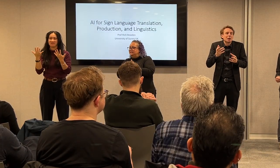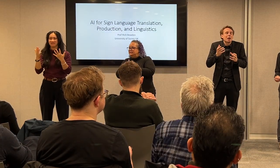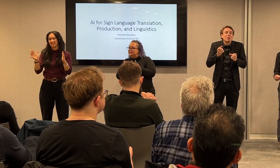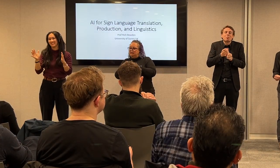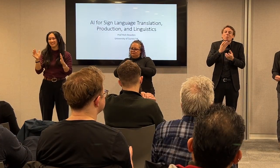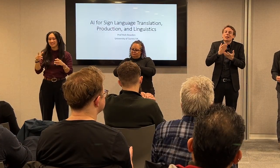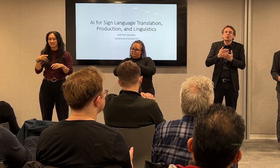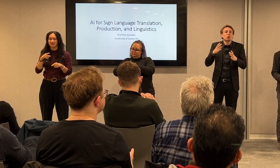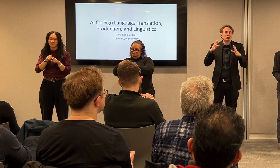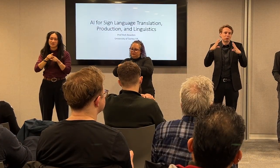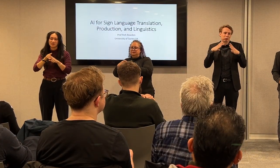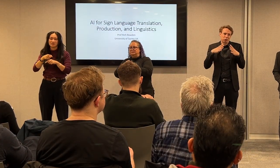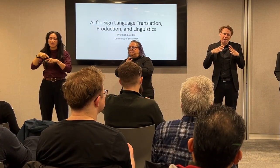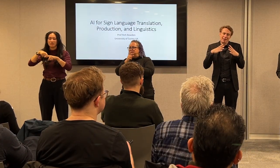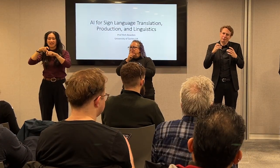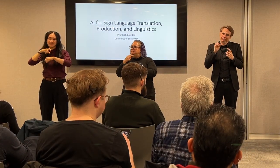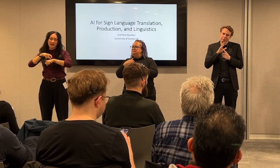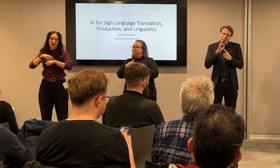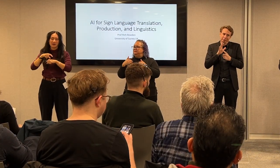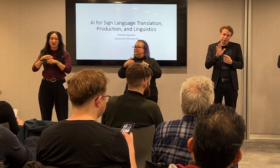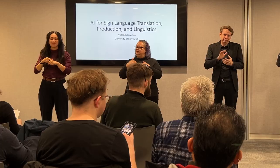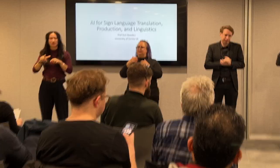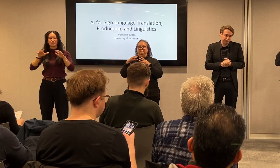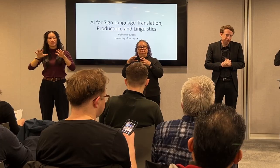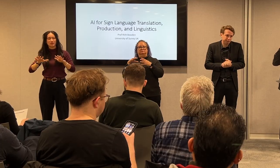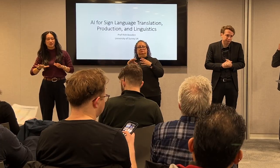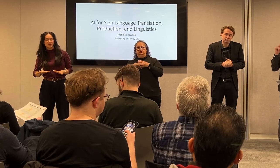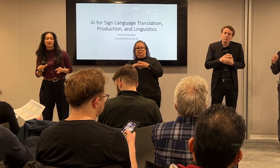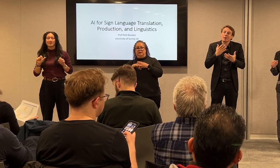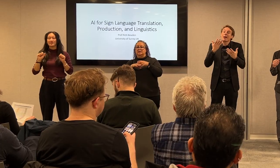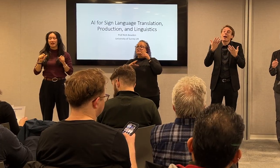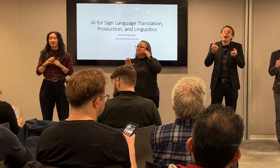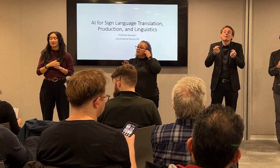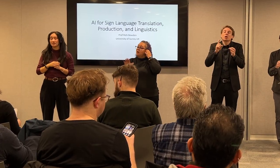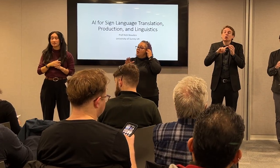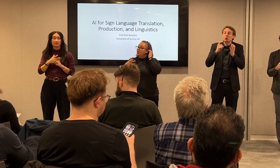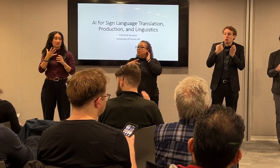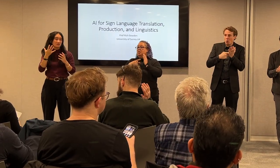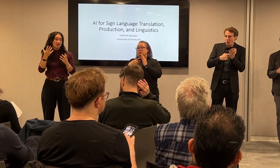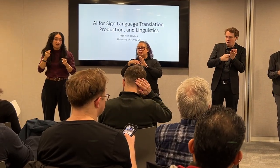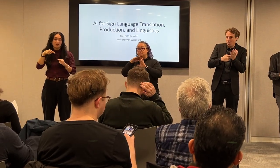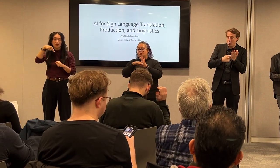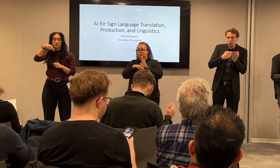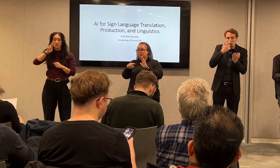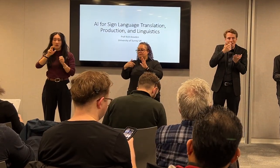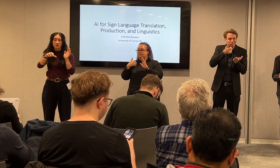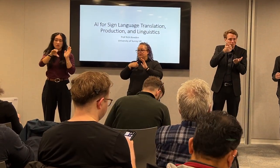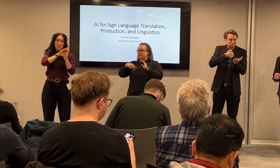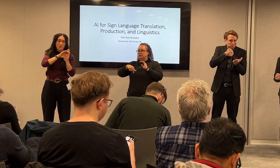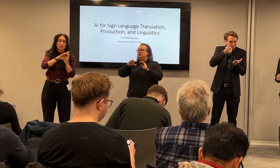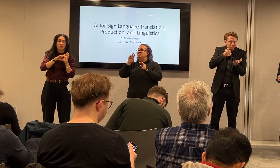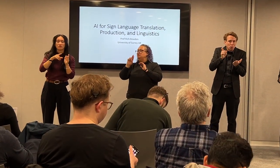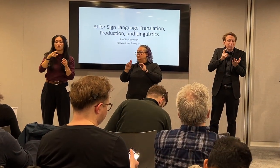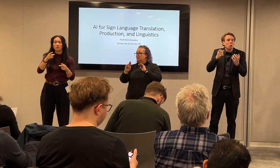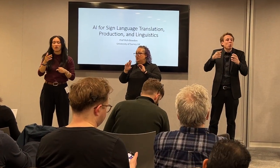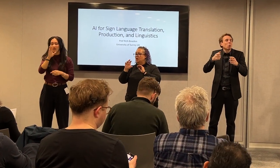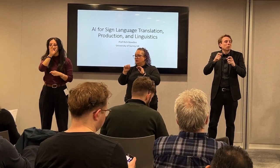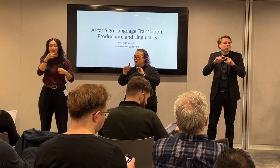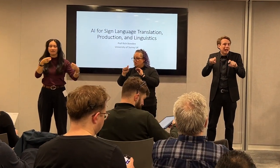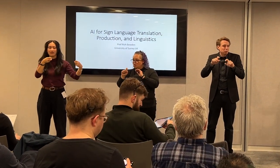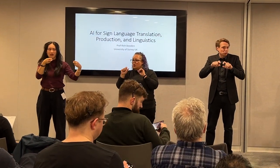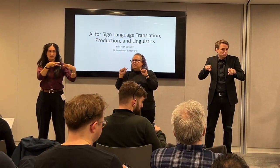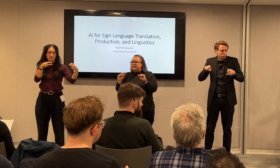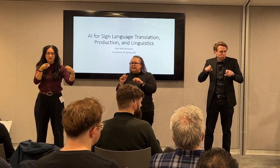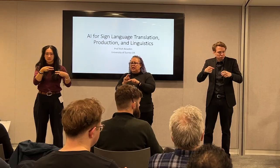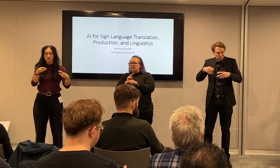for the breaks. On the program also there's a QR code where you can also use an app to see some live captions. It's a